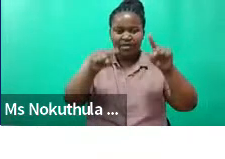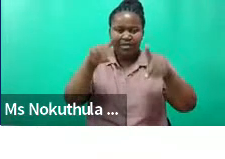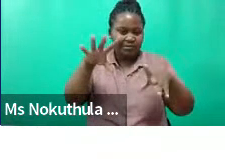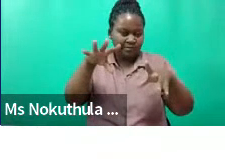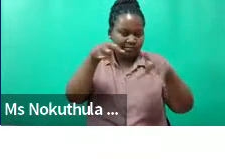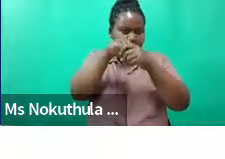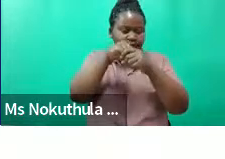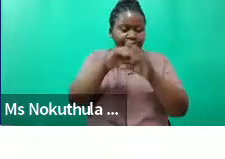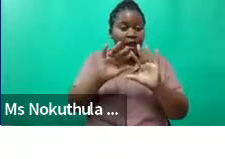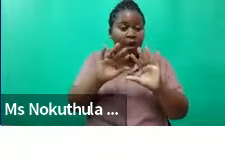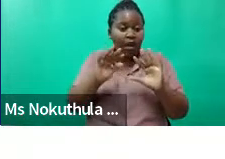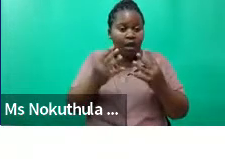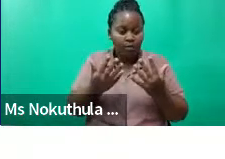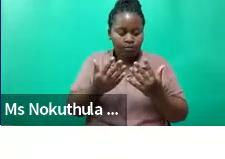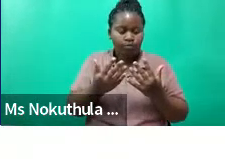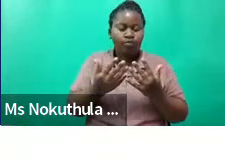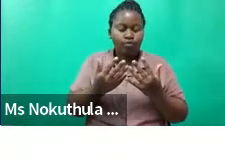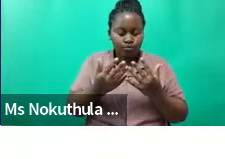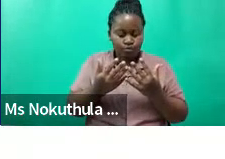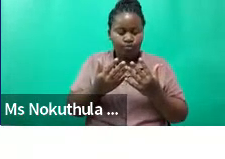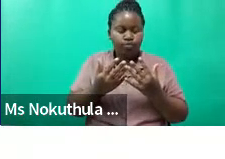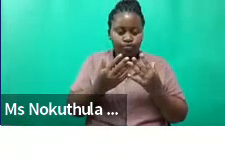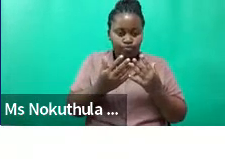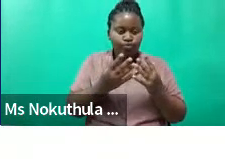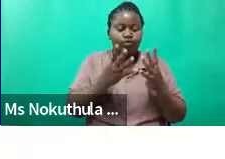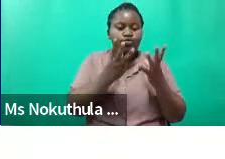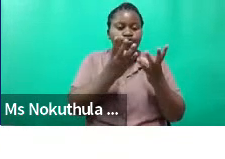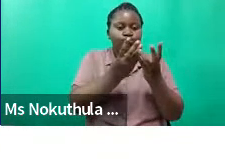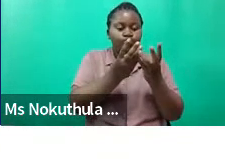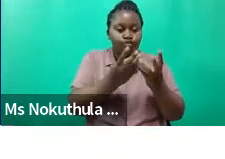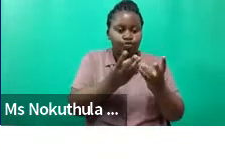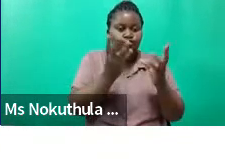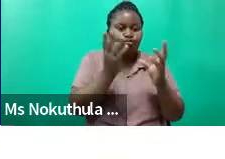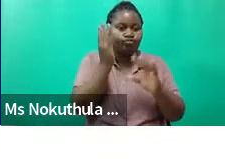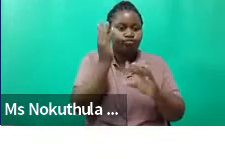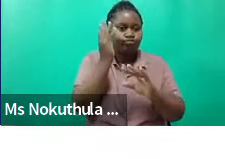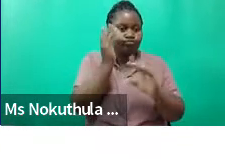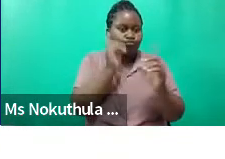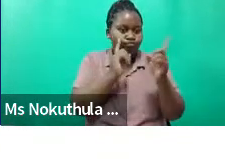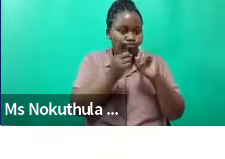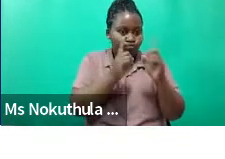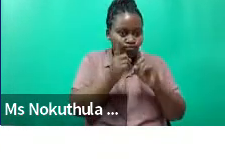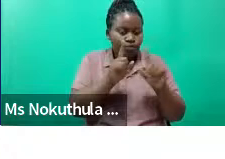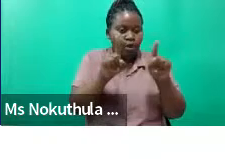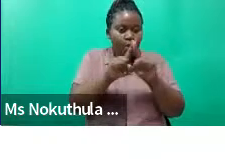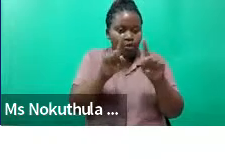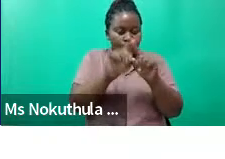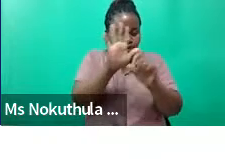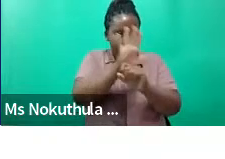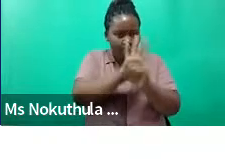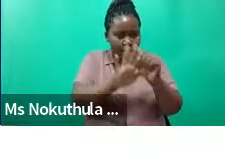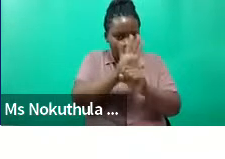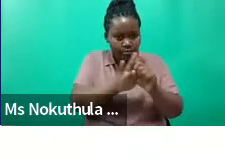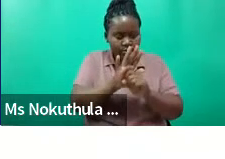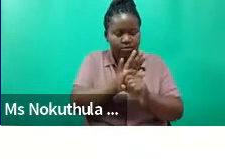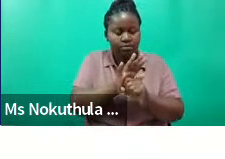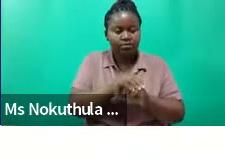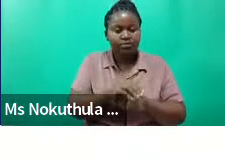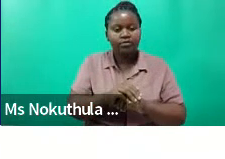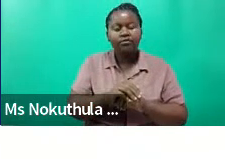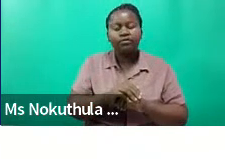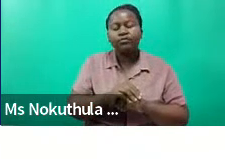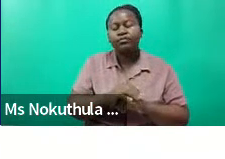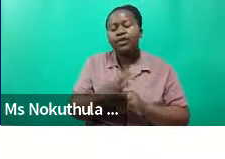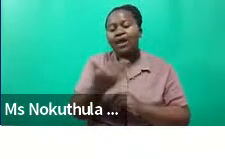we address her individual needs, taking her background into consideration as well. And so like she was